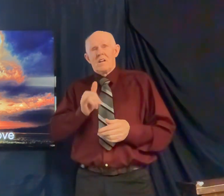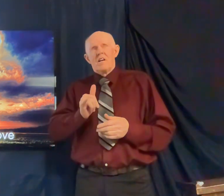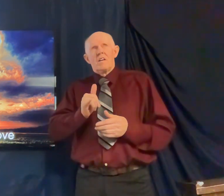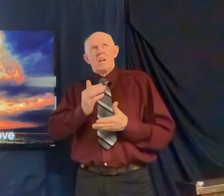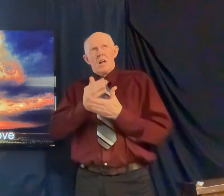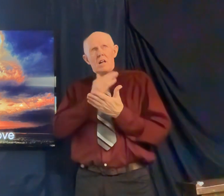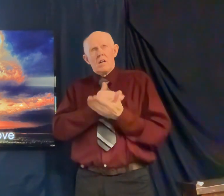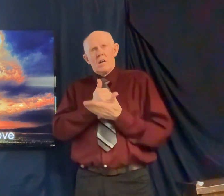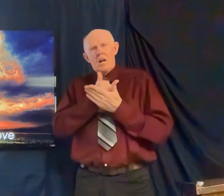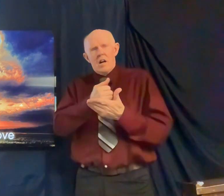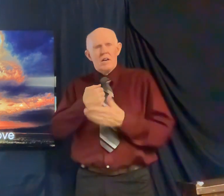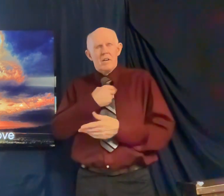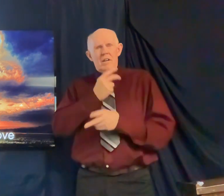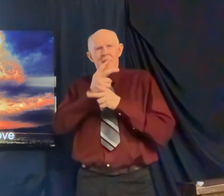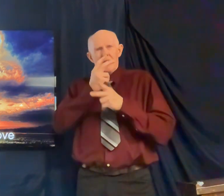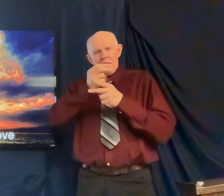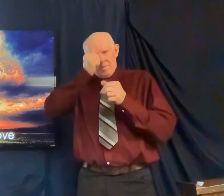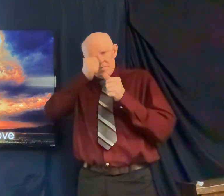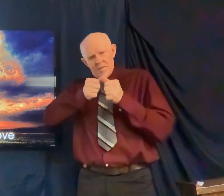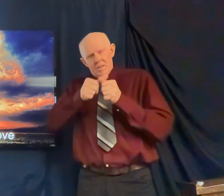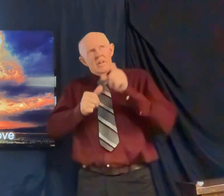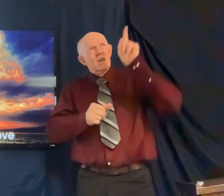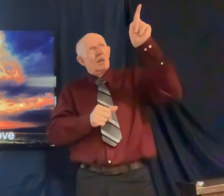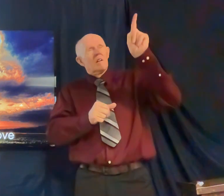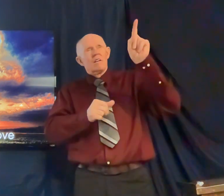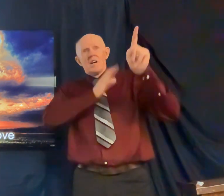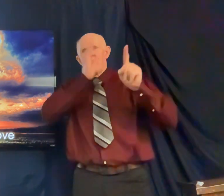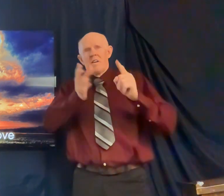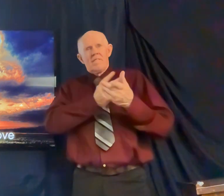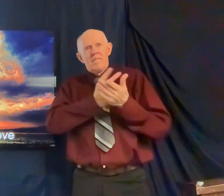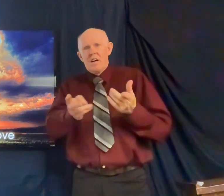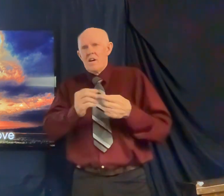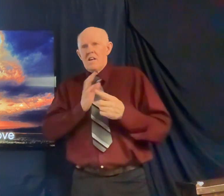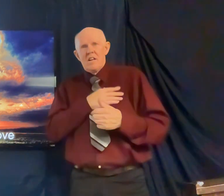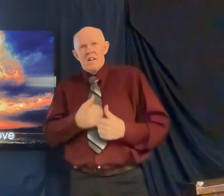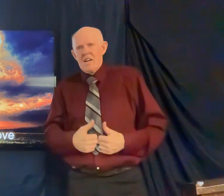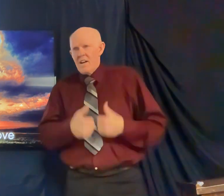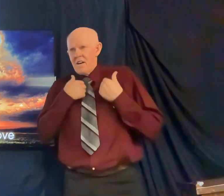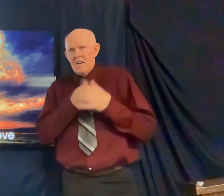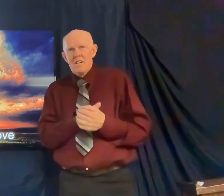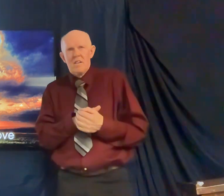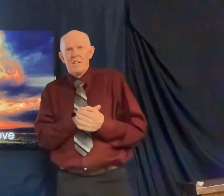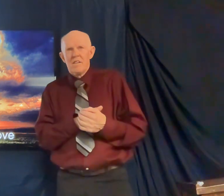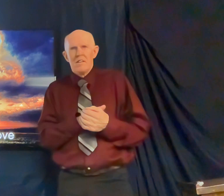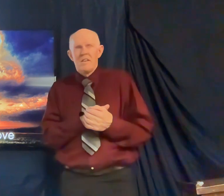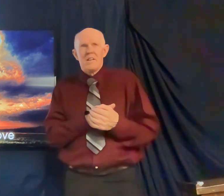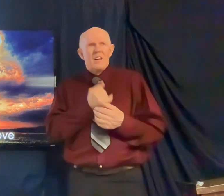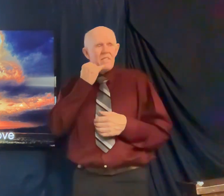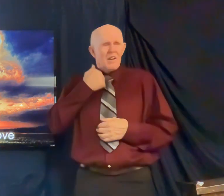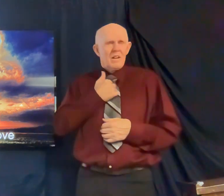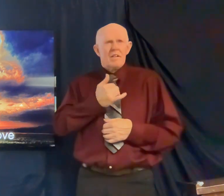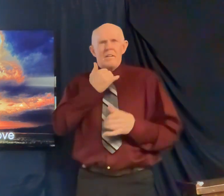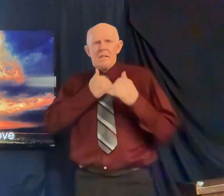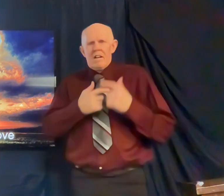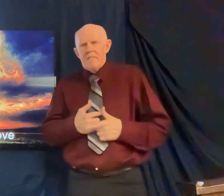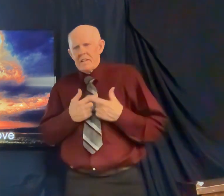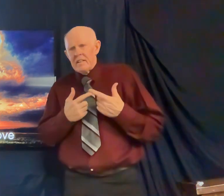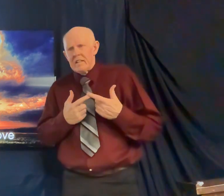forgiveness. This lesson helps us to keep remembering that he never fails us in life. We